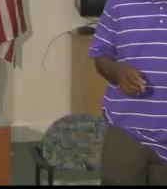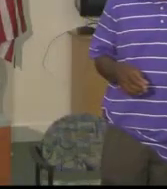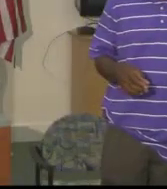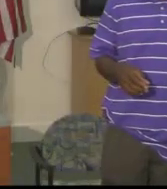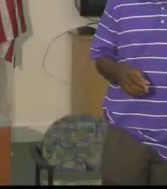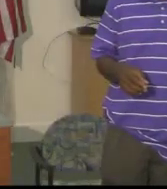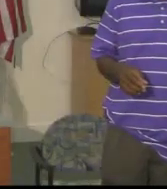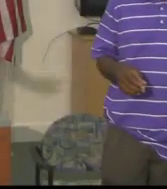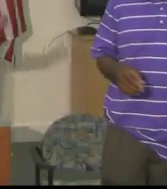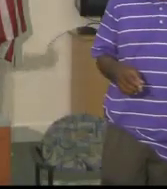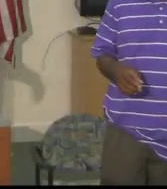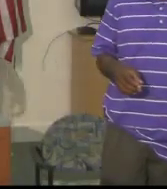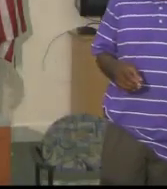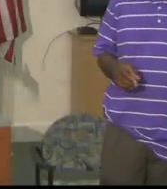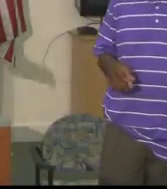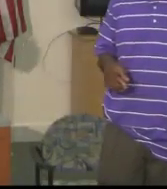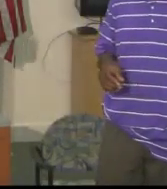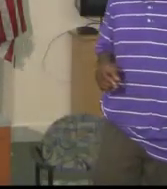He won't hear you, he'll have to.